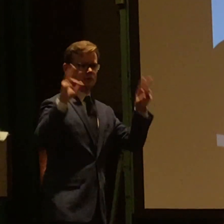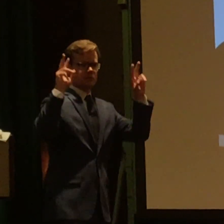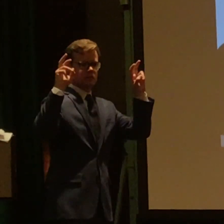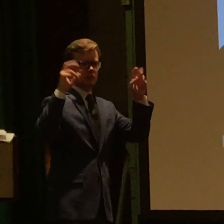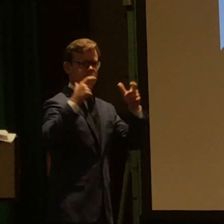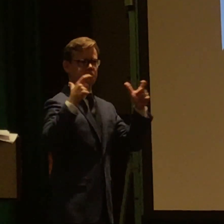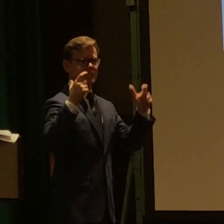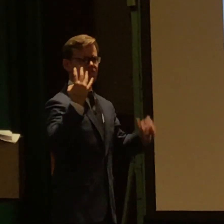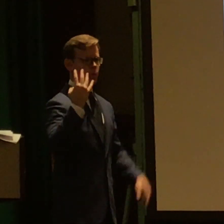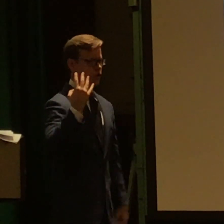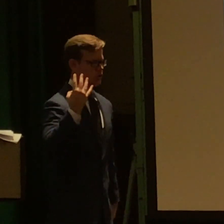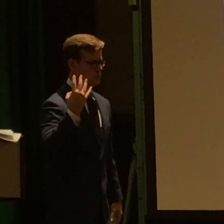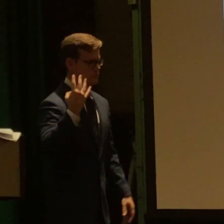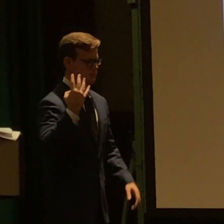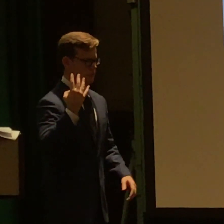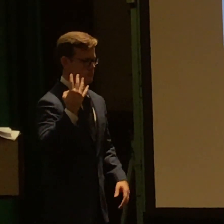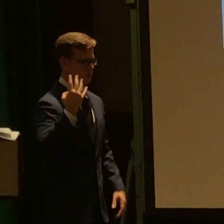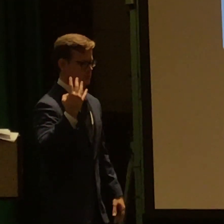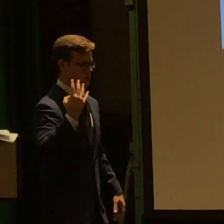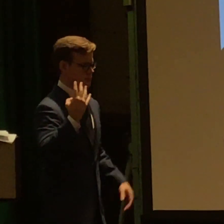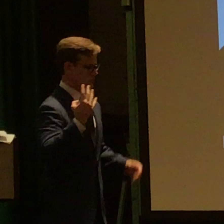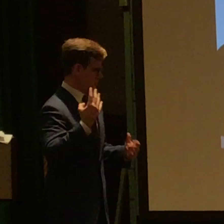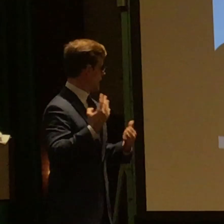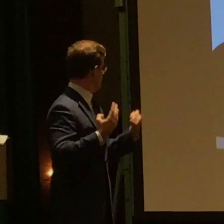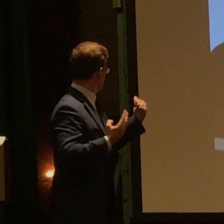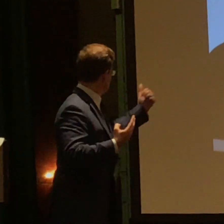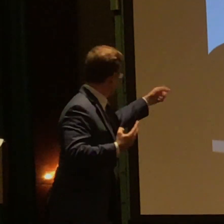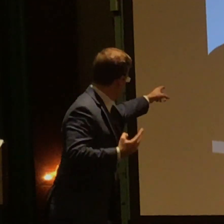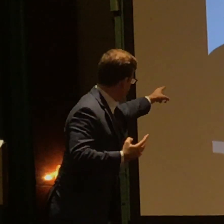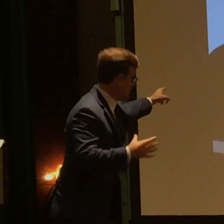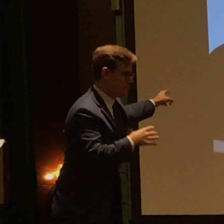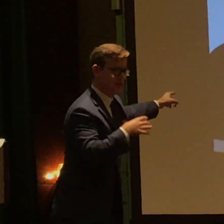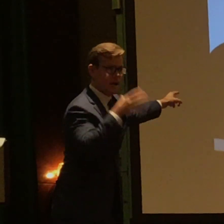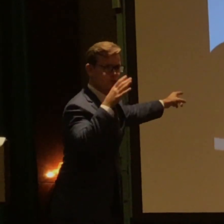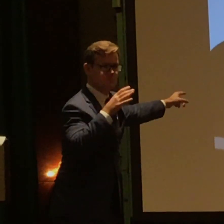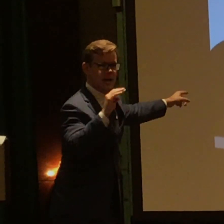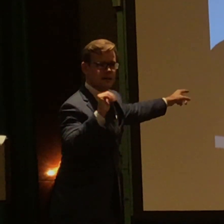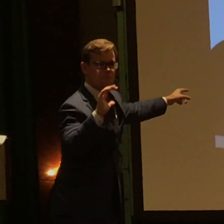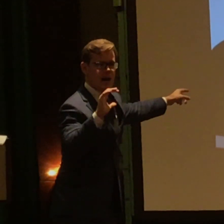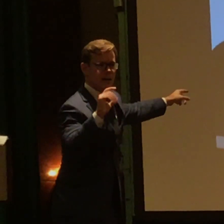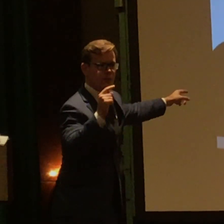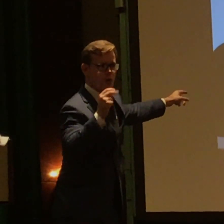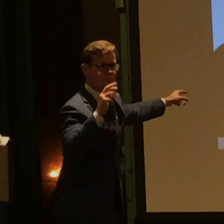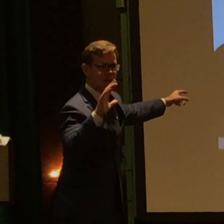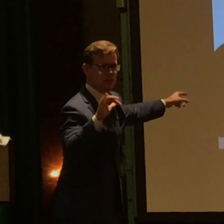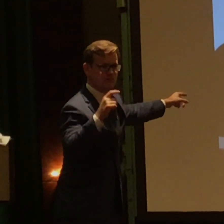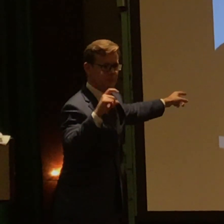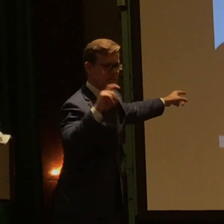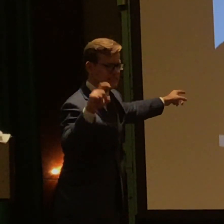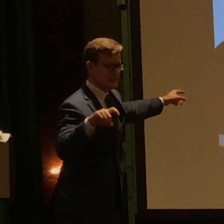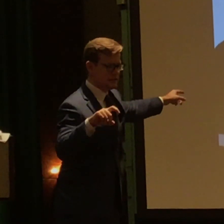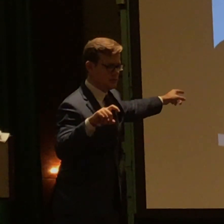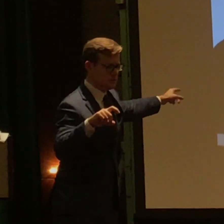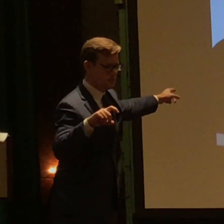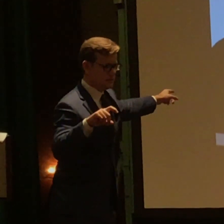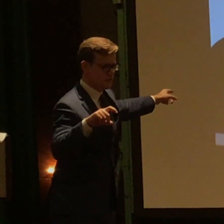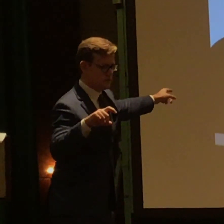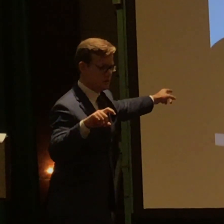In this photograph, this is what we call the Big Four. And the one in the middle